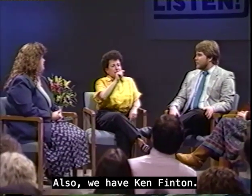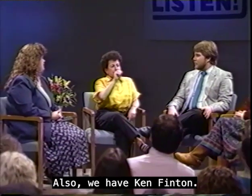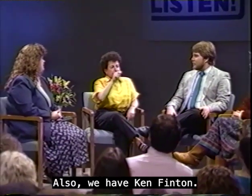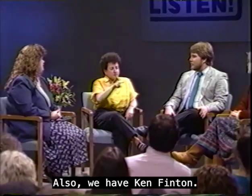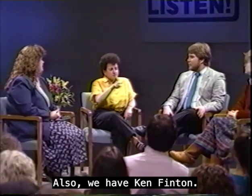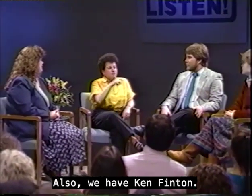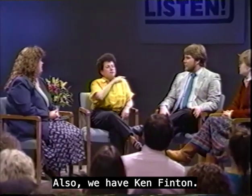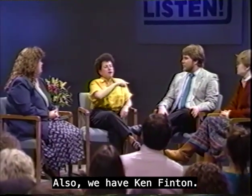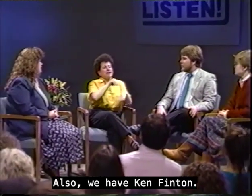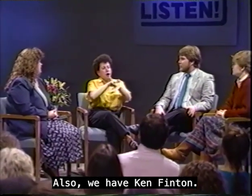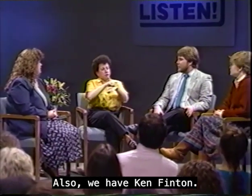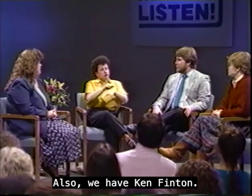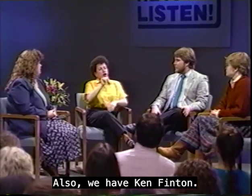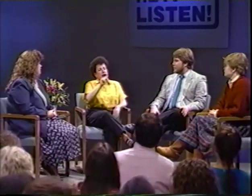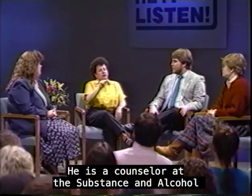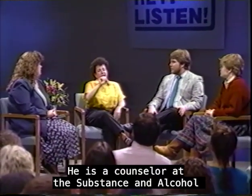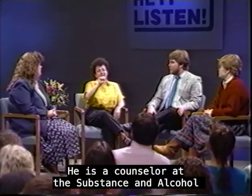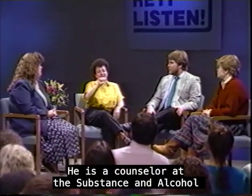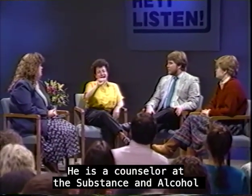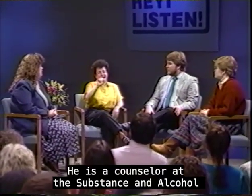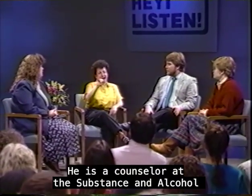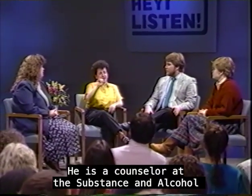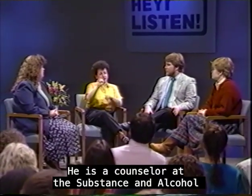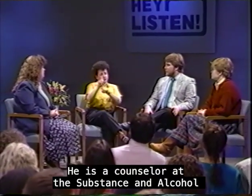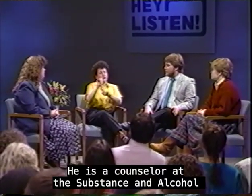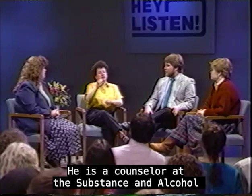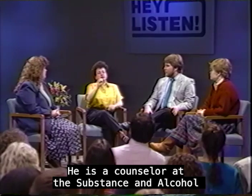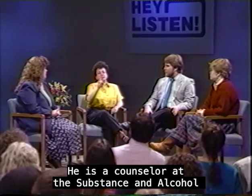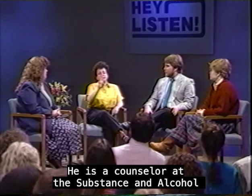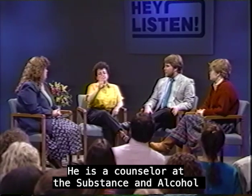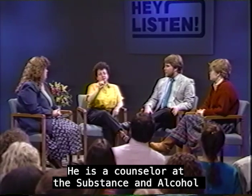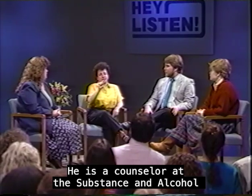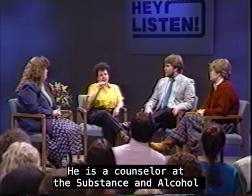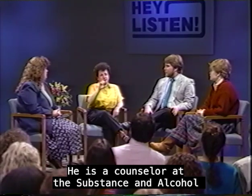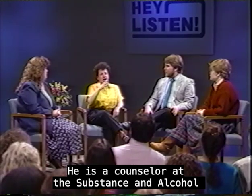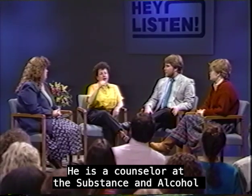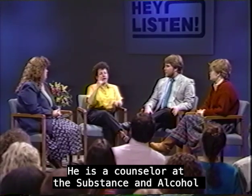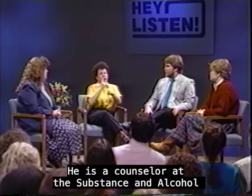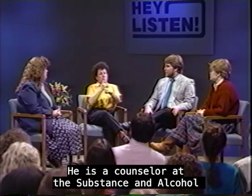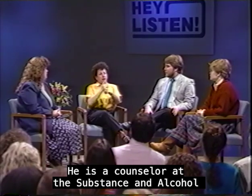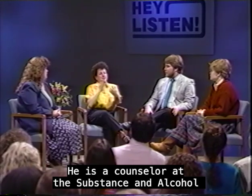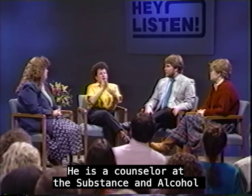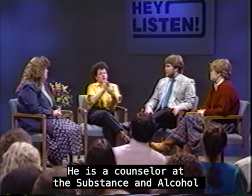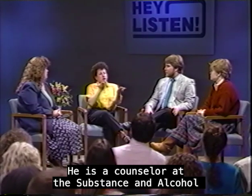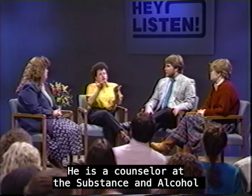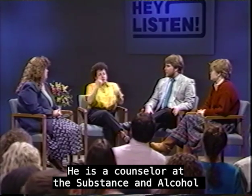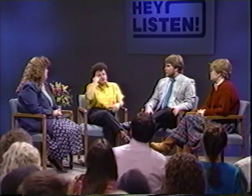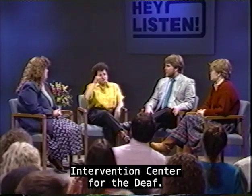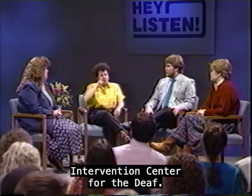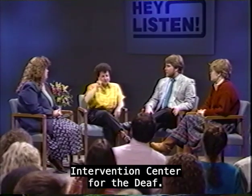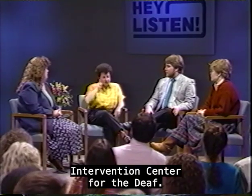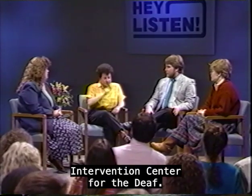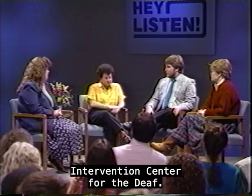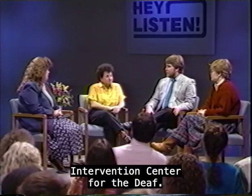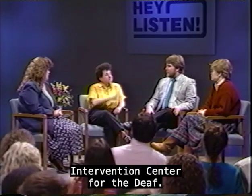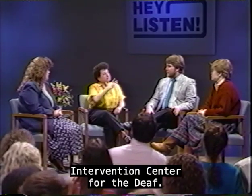Ken Finton. He is a counselor at the Substance and Alcohol Abuse Intervention Center for the